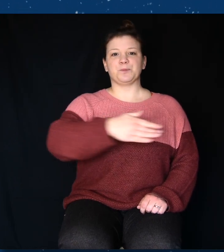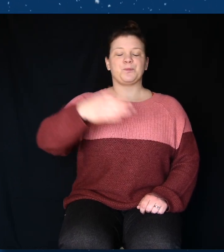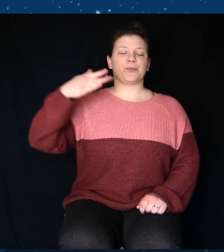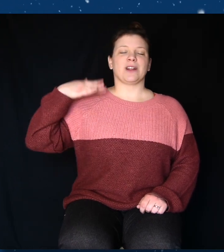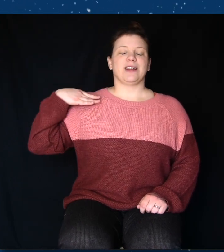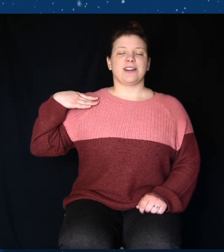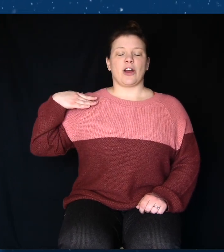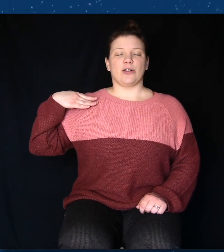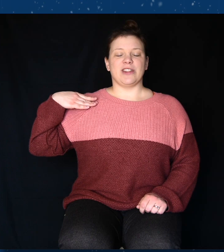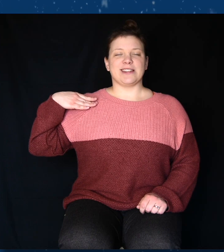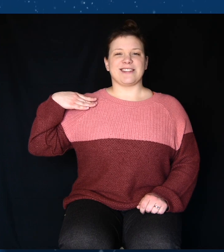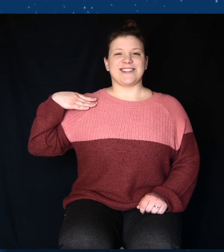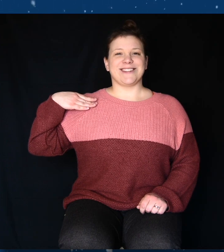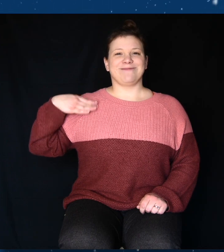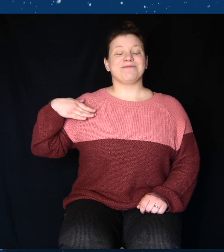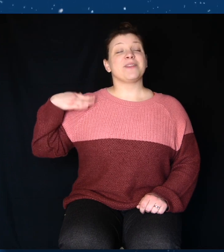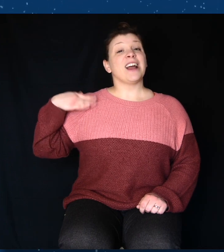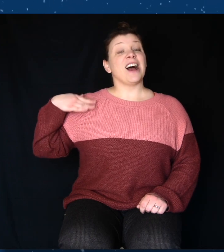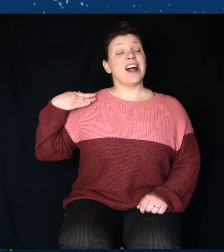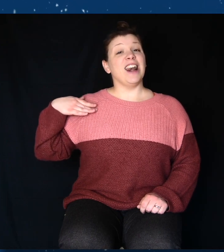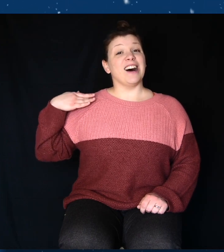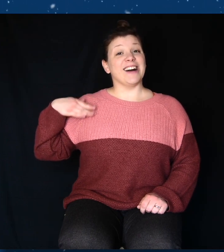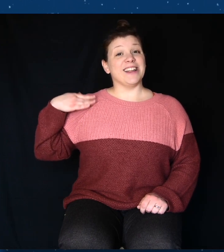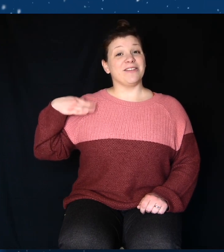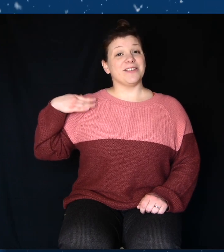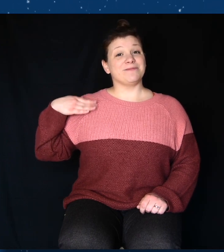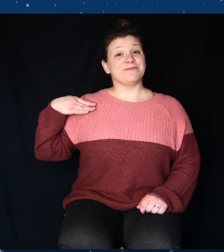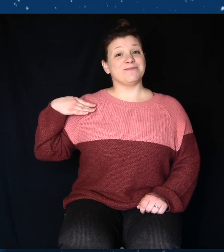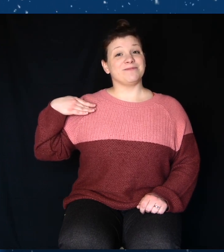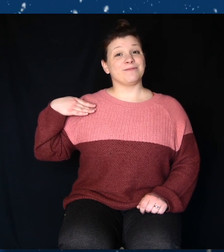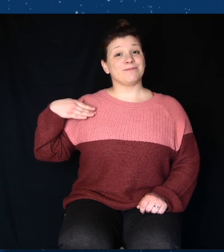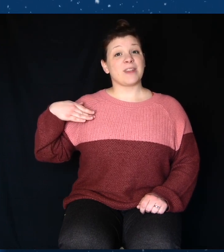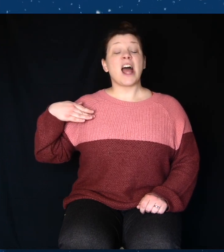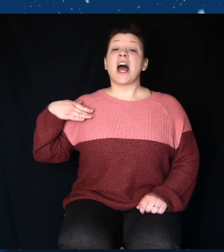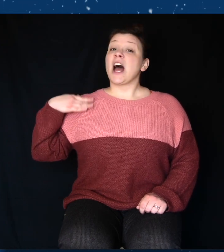song. On this side. Alive.